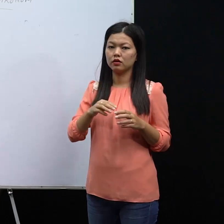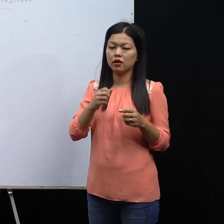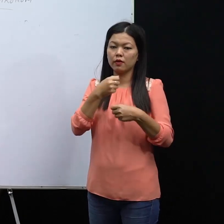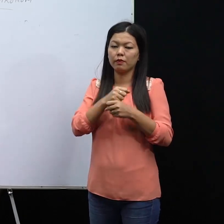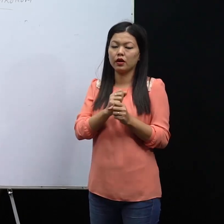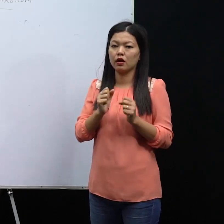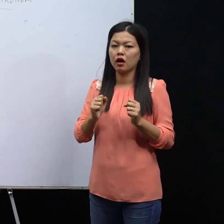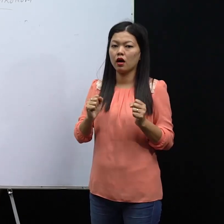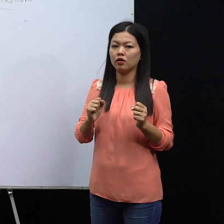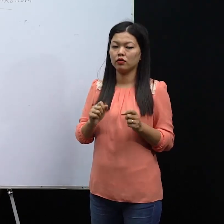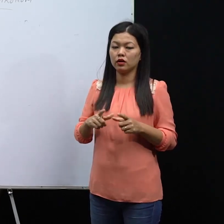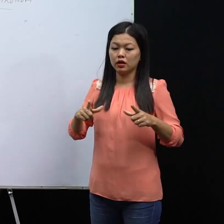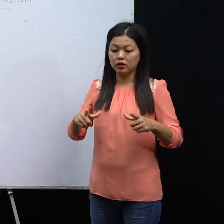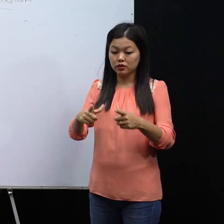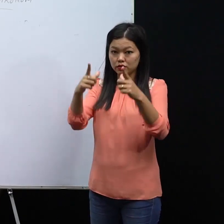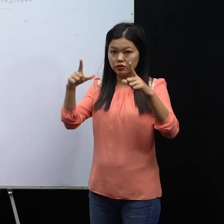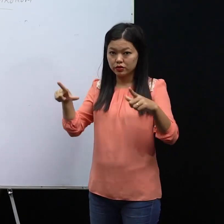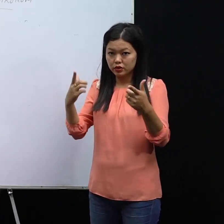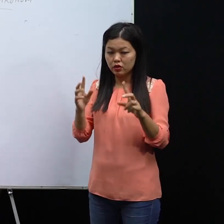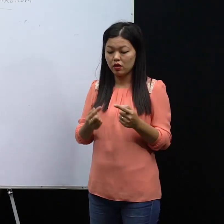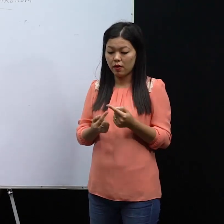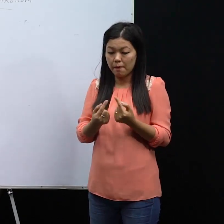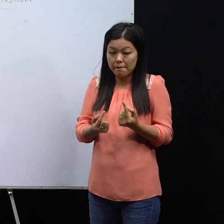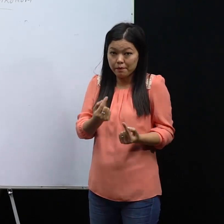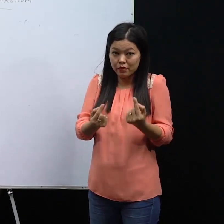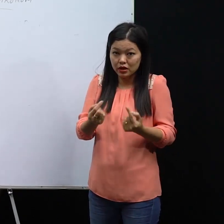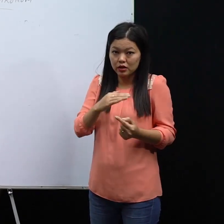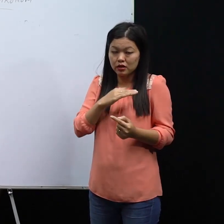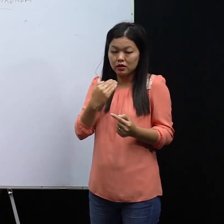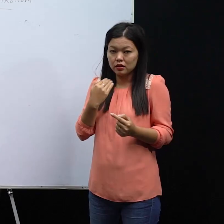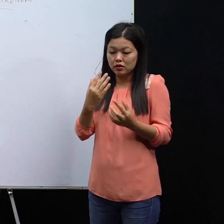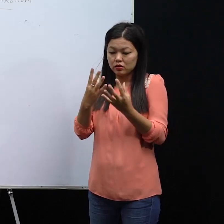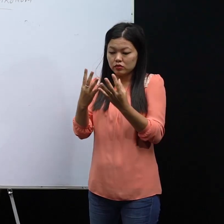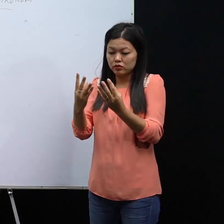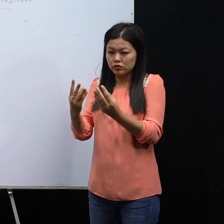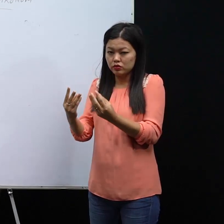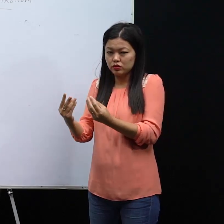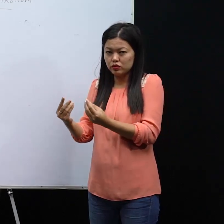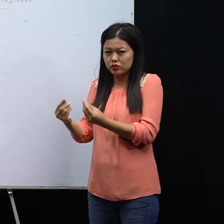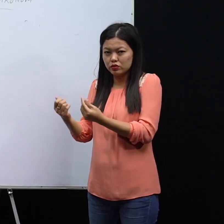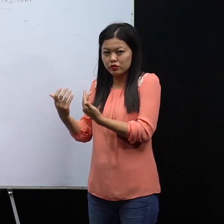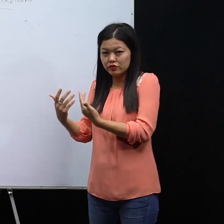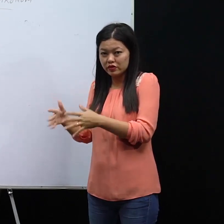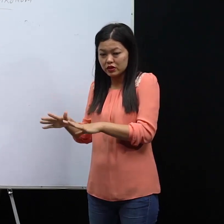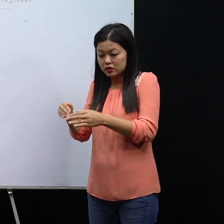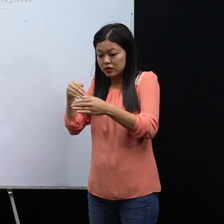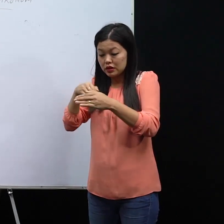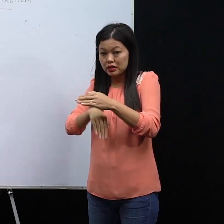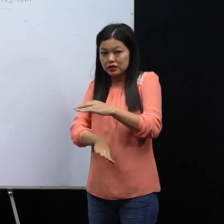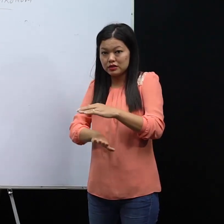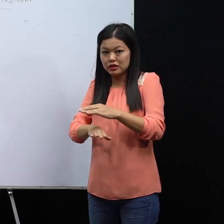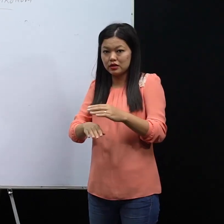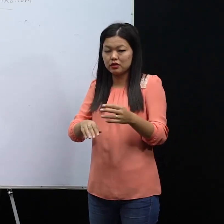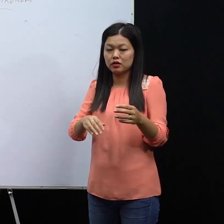okay, that got buried inside the earth crust or the soil. And then since it got buried, you know, like again,